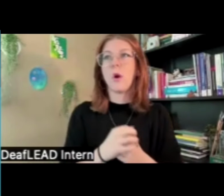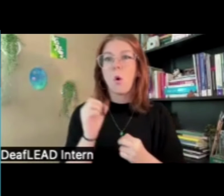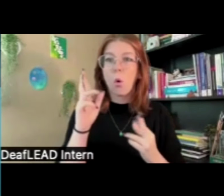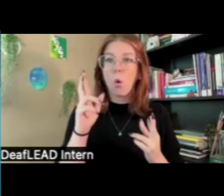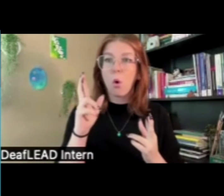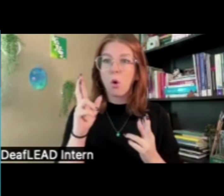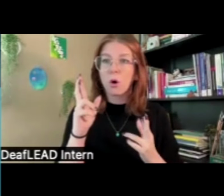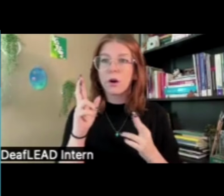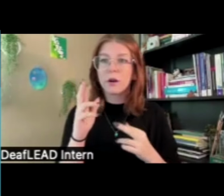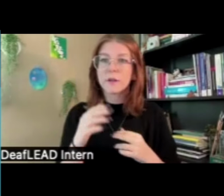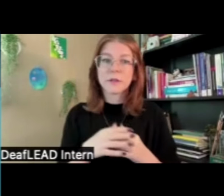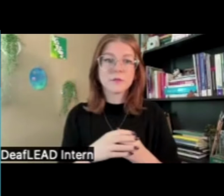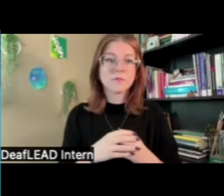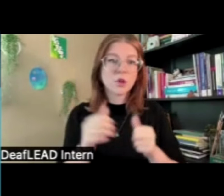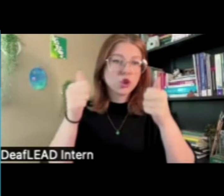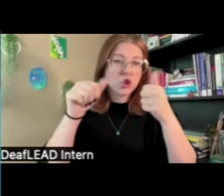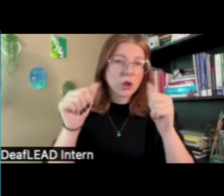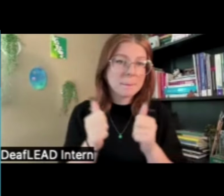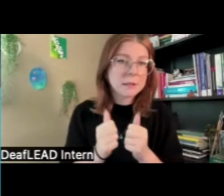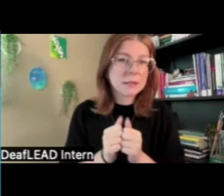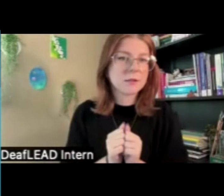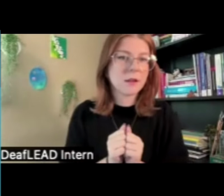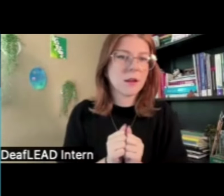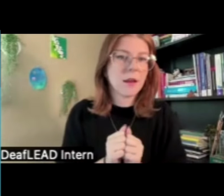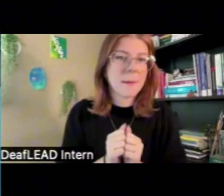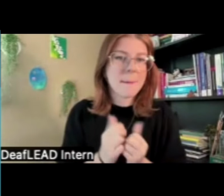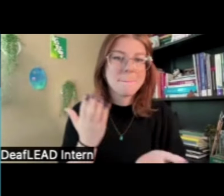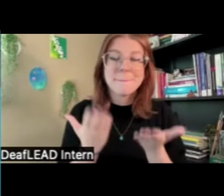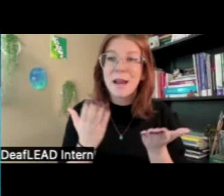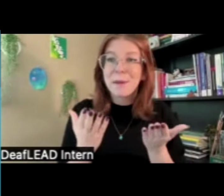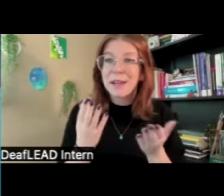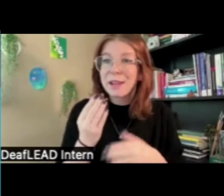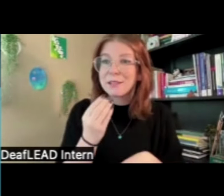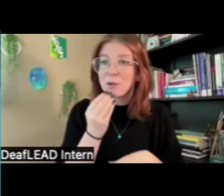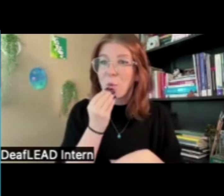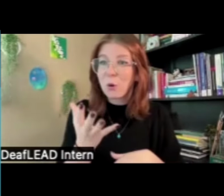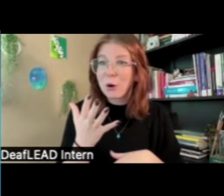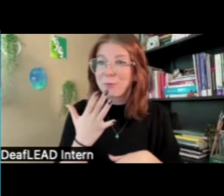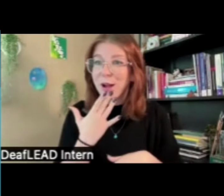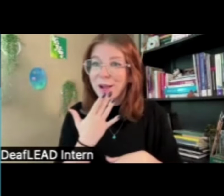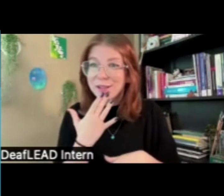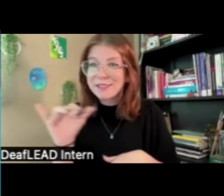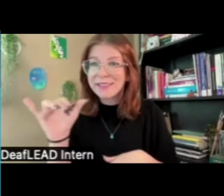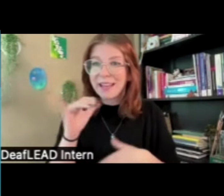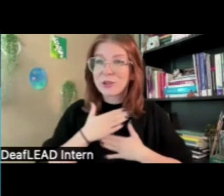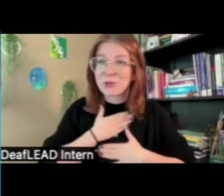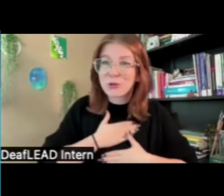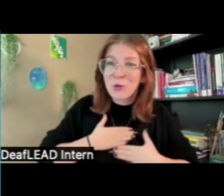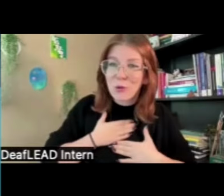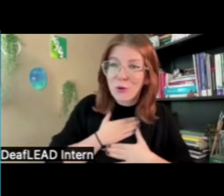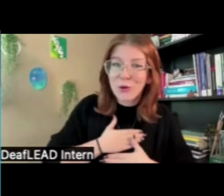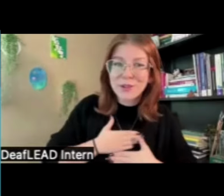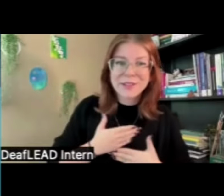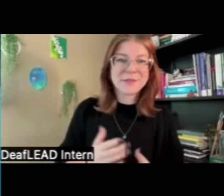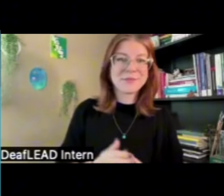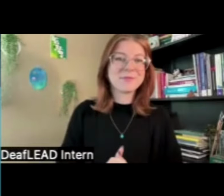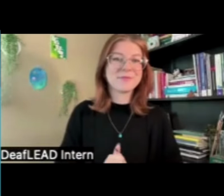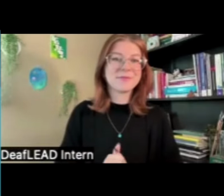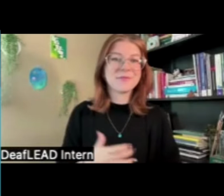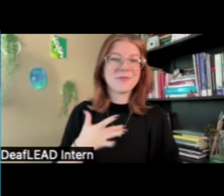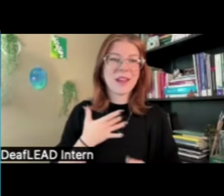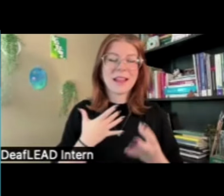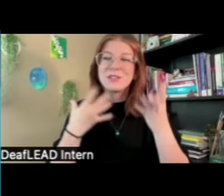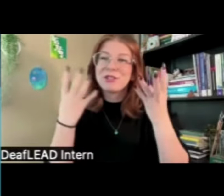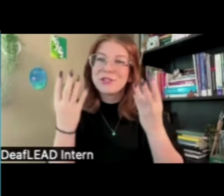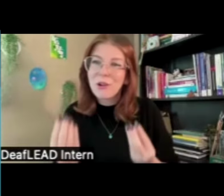You might consider colors or different shapes. Maybe a warm color